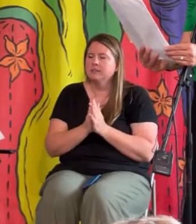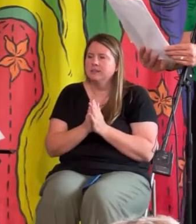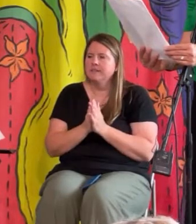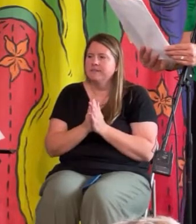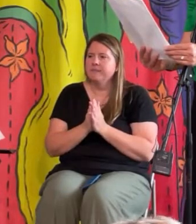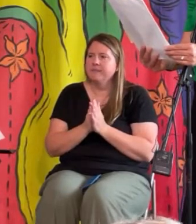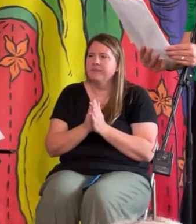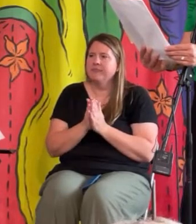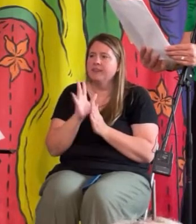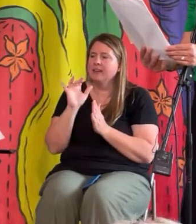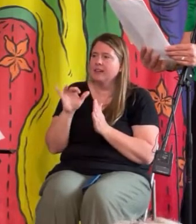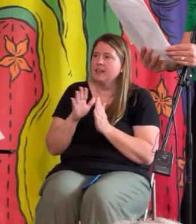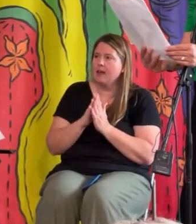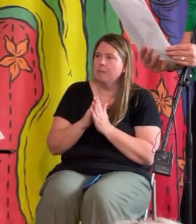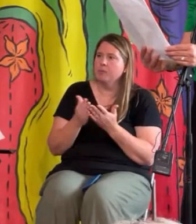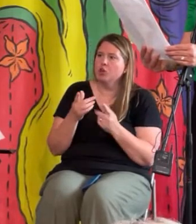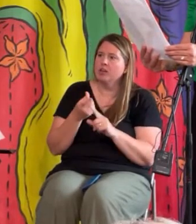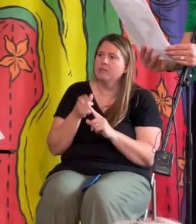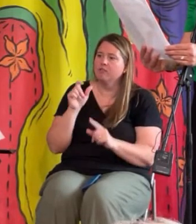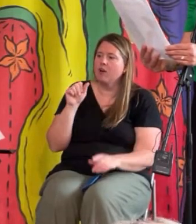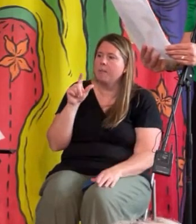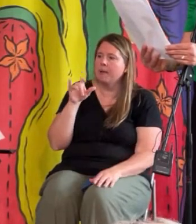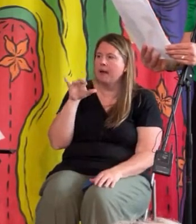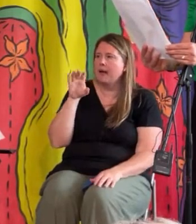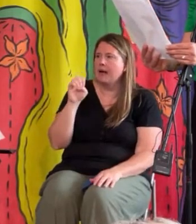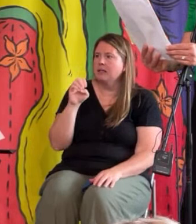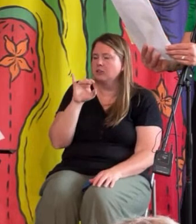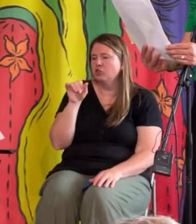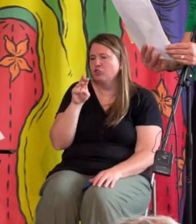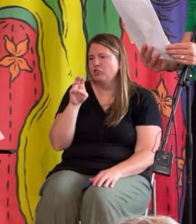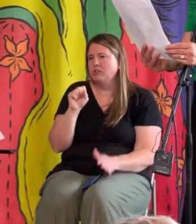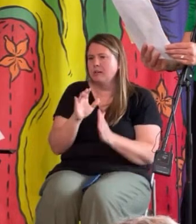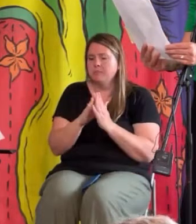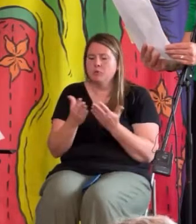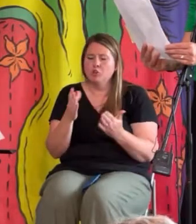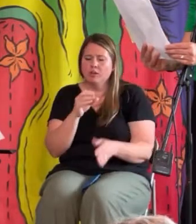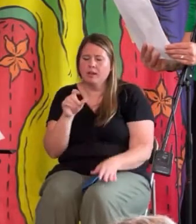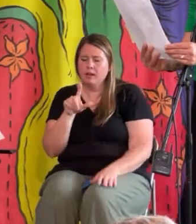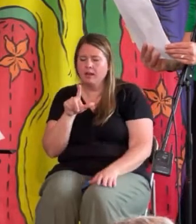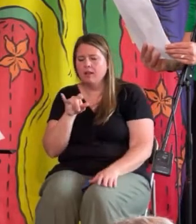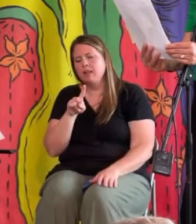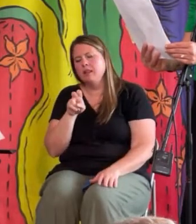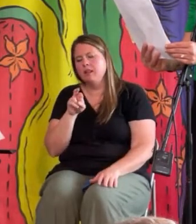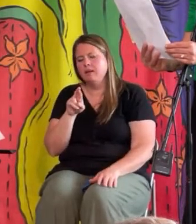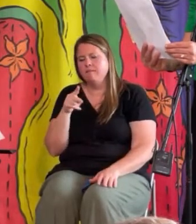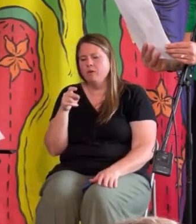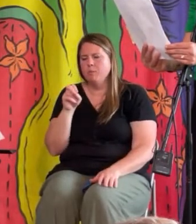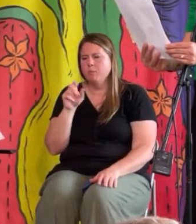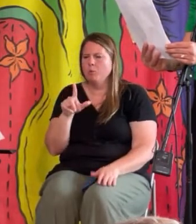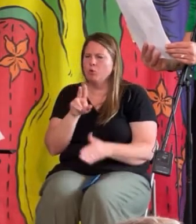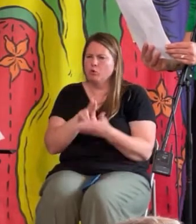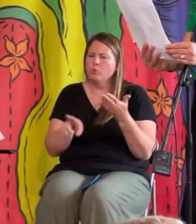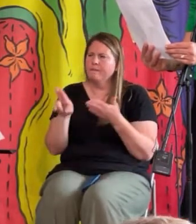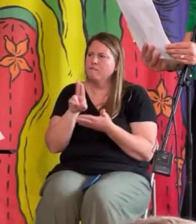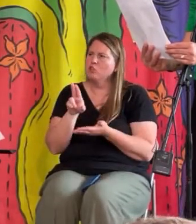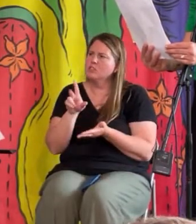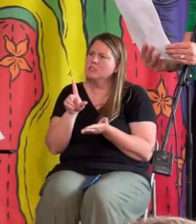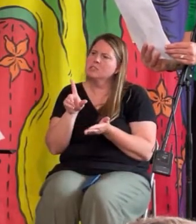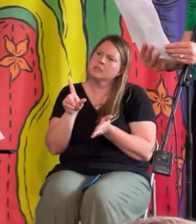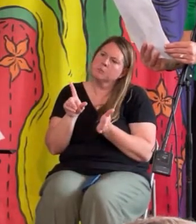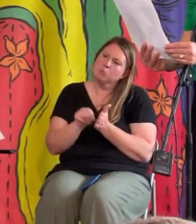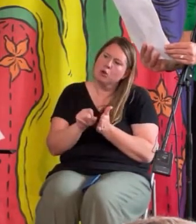That book is from Alice James Books and also Liverpool University Press. I guess I don't understand that. I guess you have two